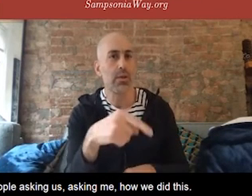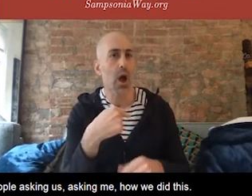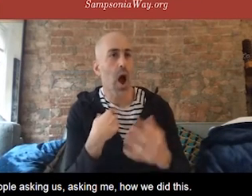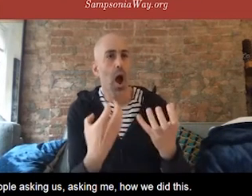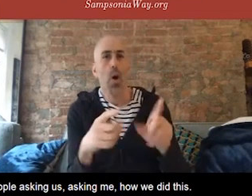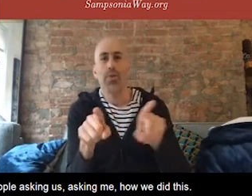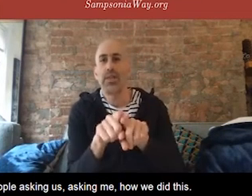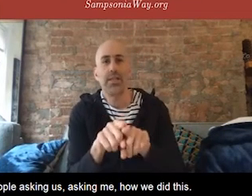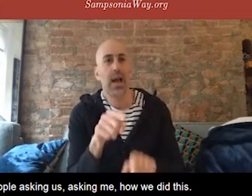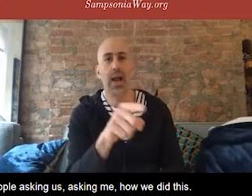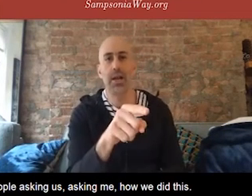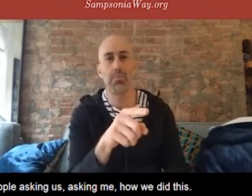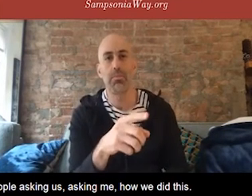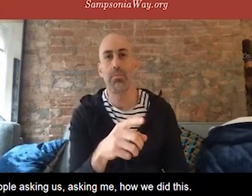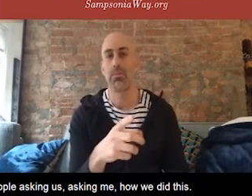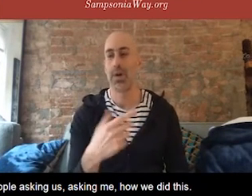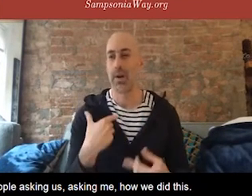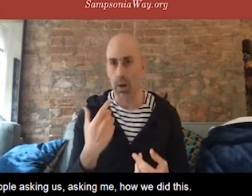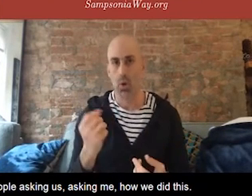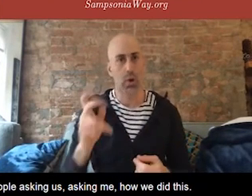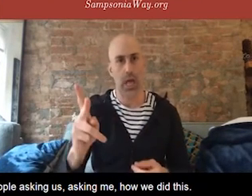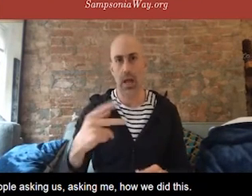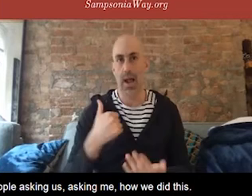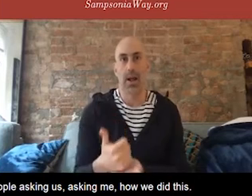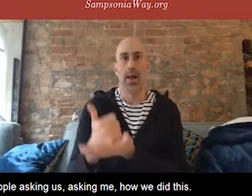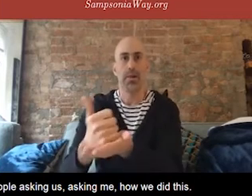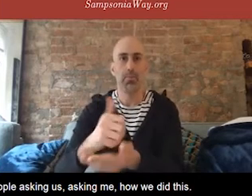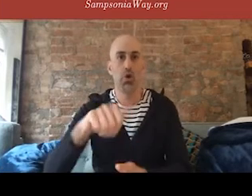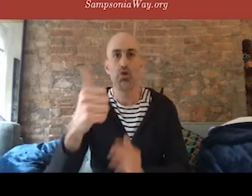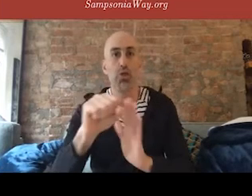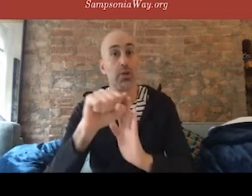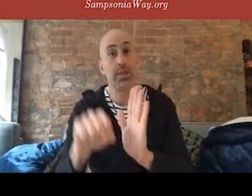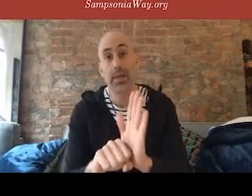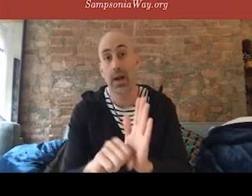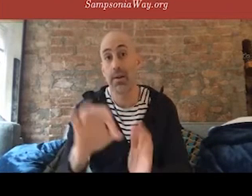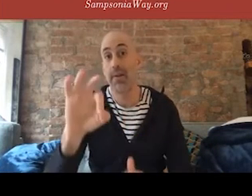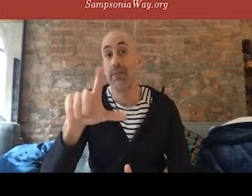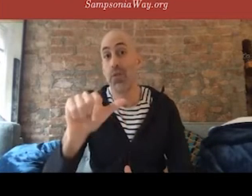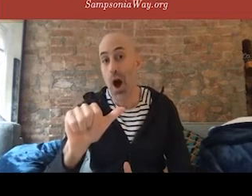of, is the people asking me how we did this.